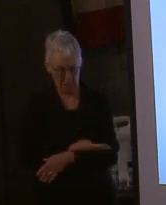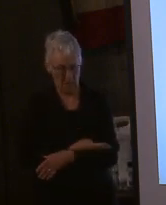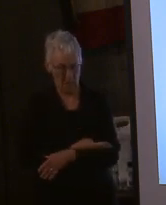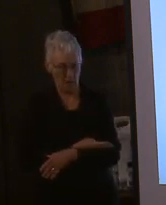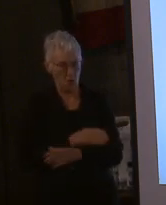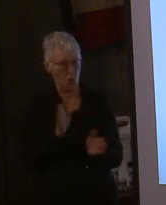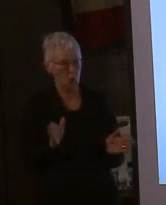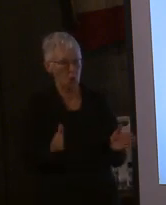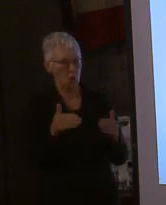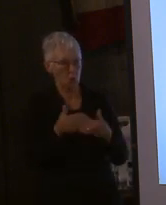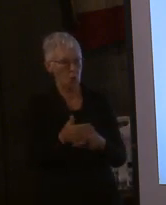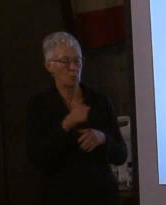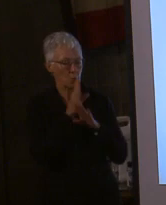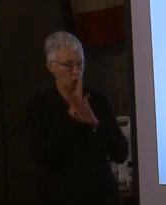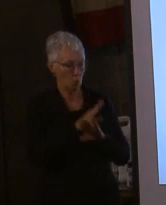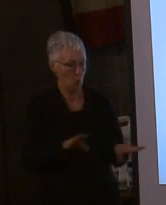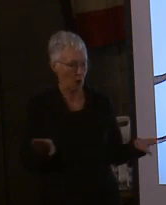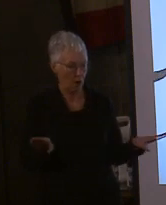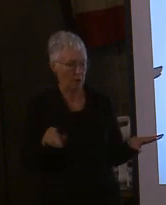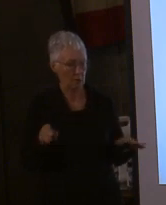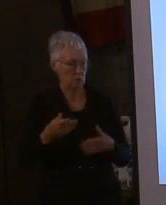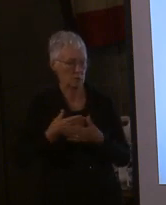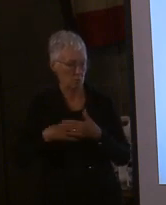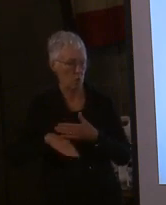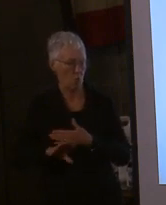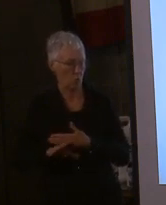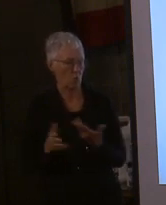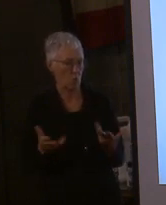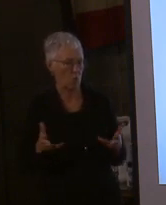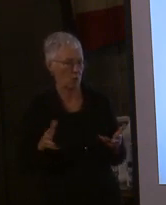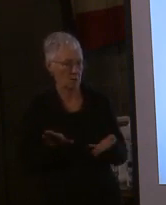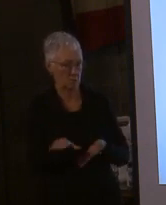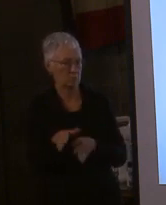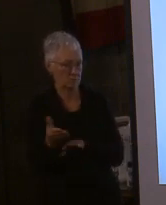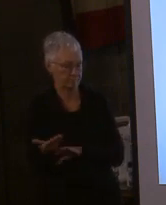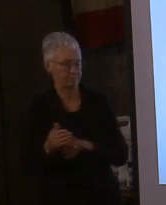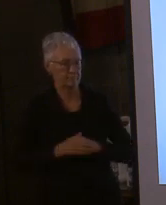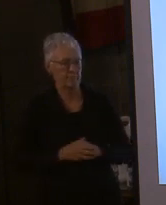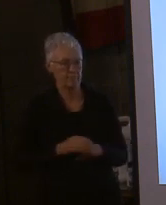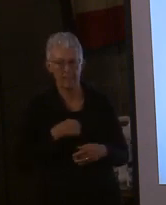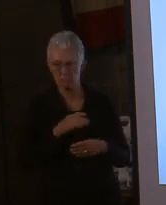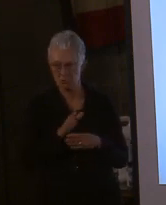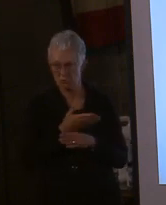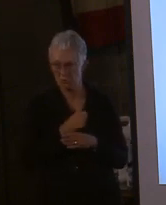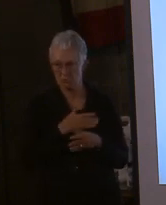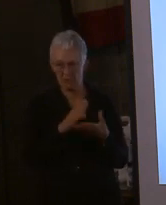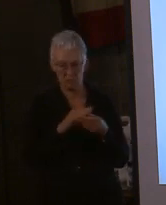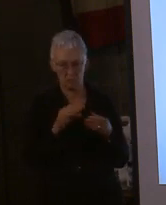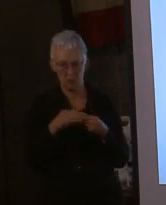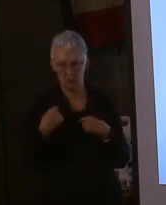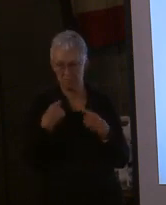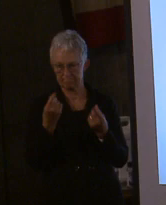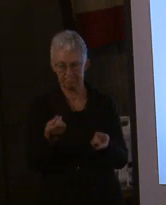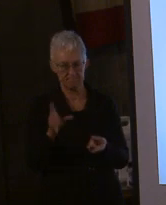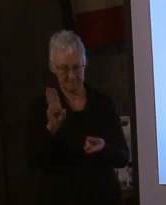cry, he was stillborn. I have shared my story a lot over the past 6 years, but today I want to focus